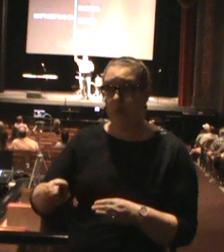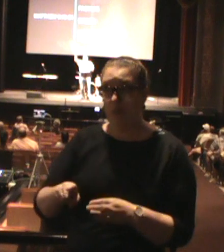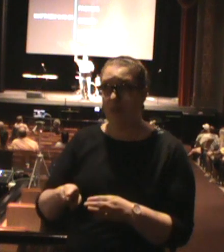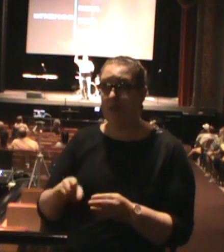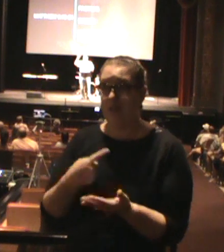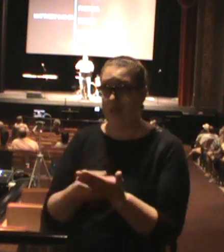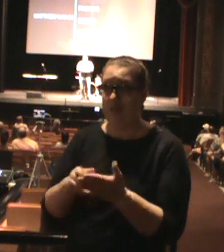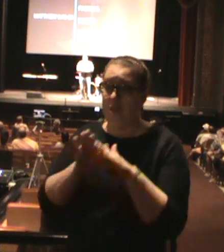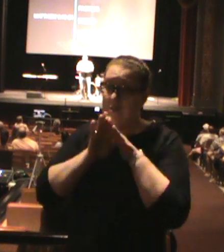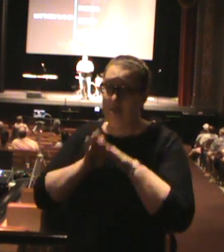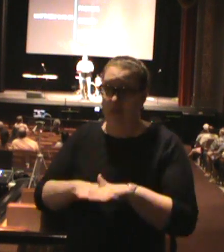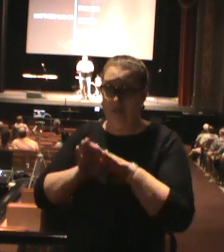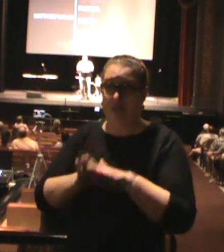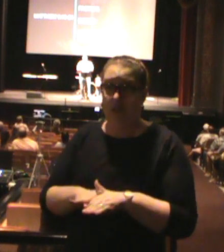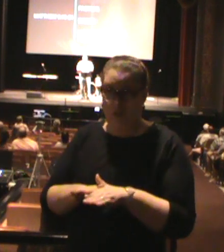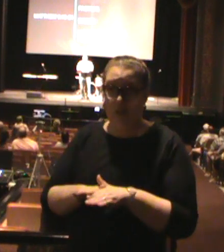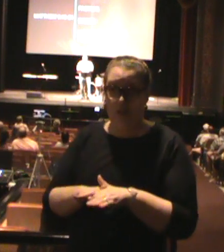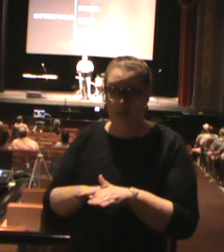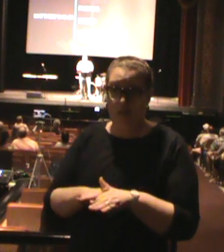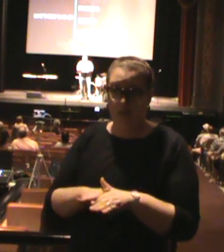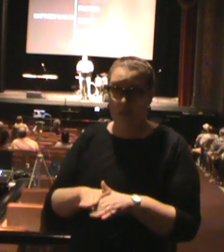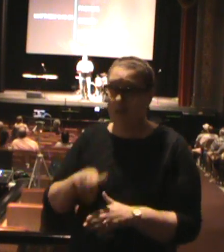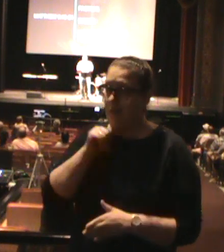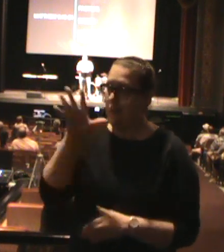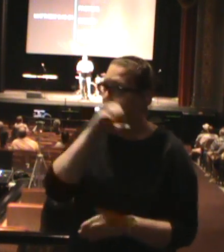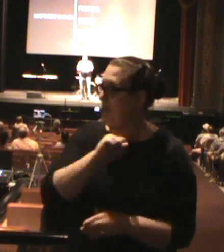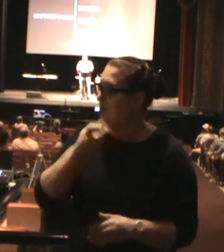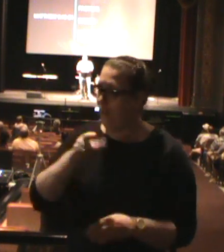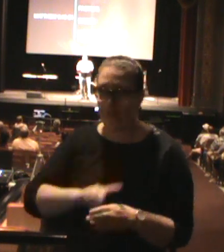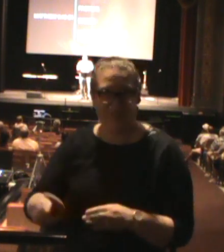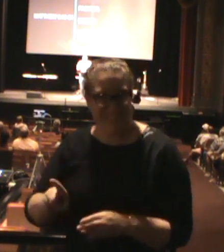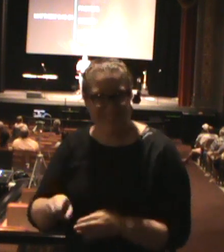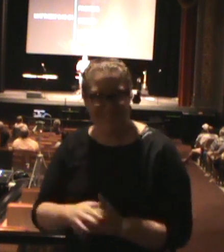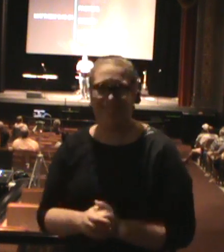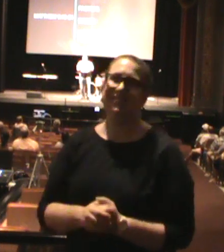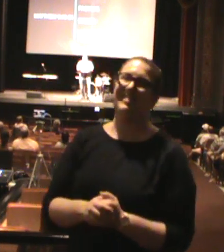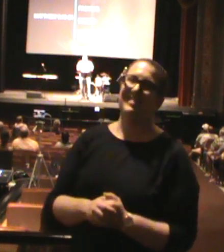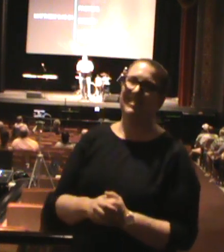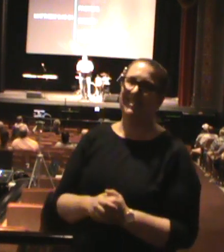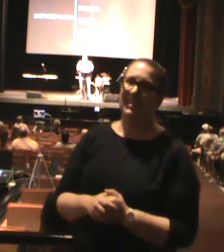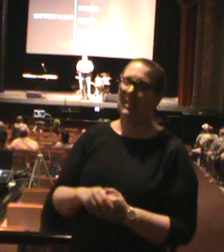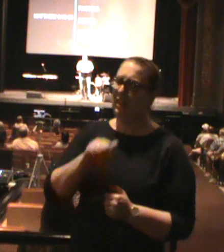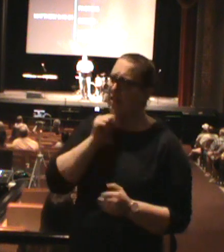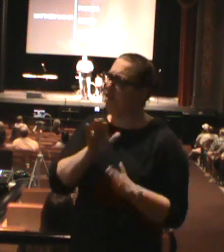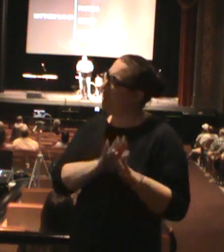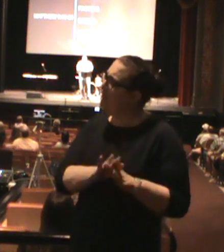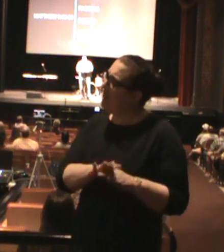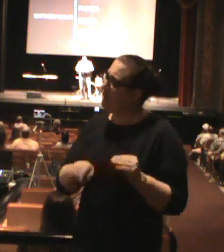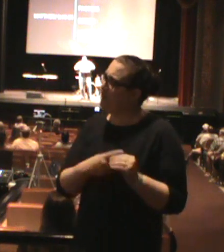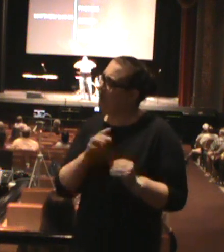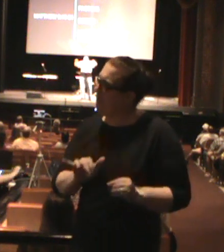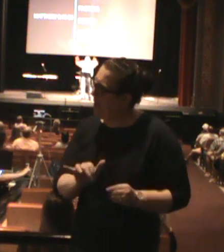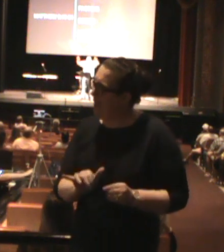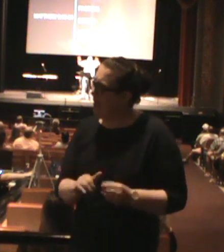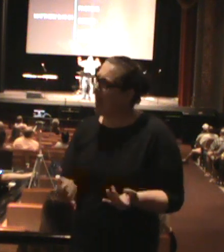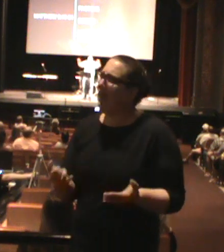anxiety? Yeah. Don't miss next week, all right? Don't get anxious about it. It'll come, all right? So